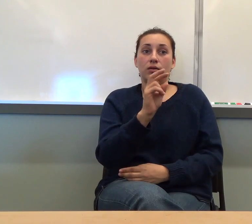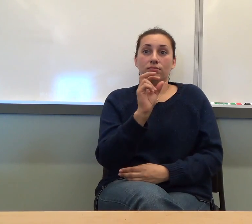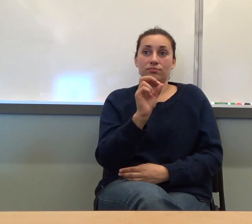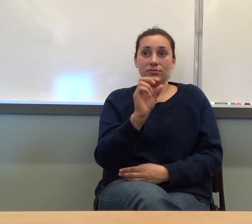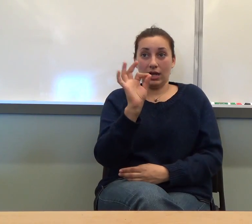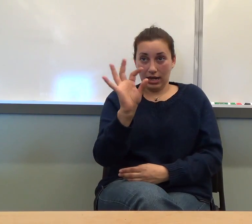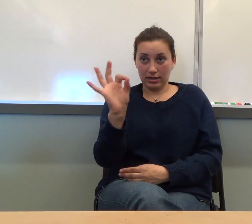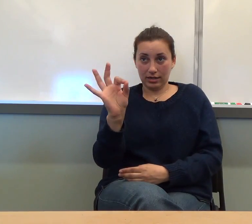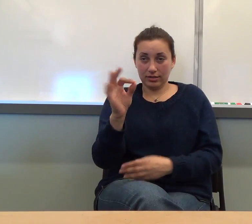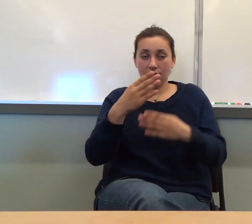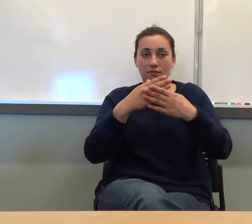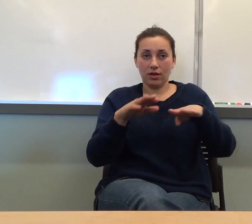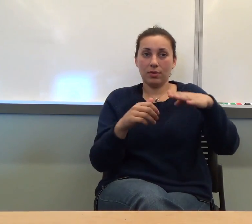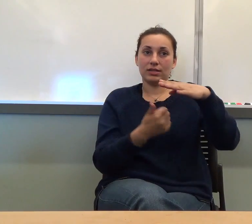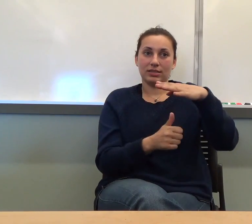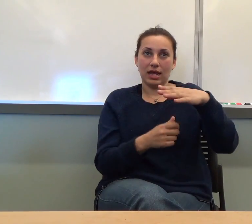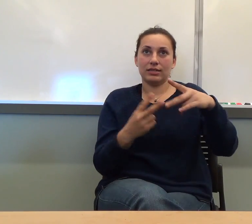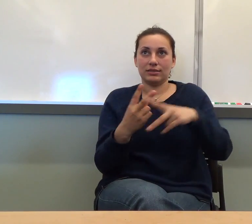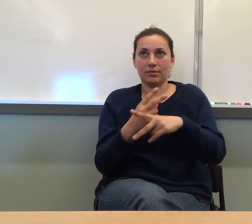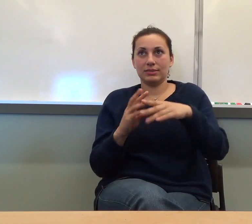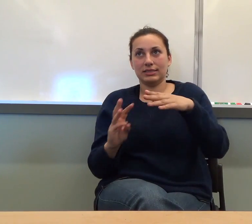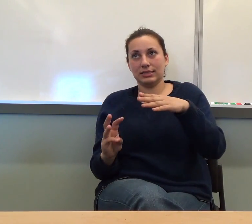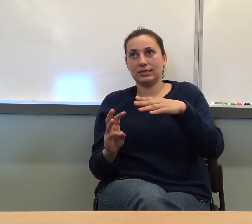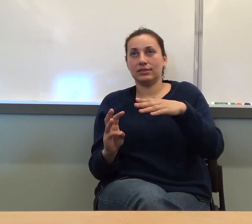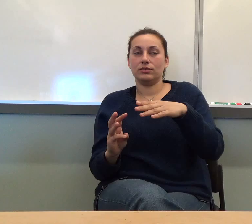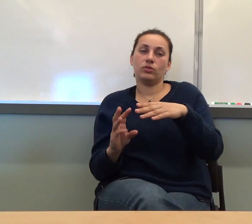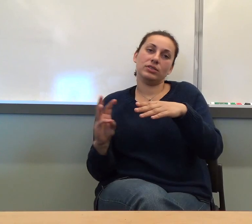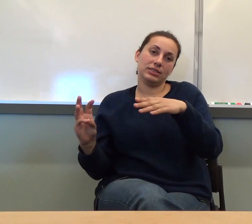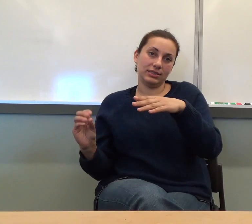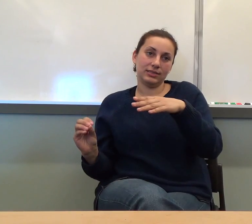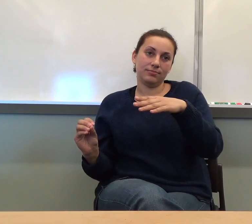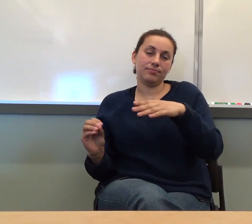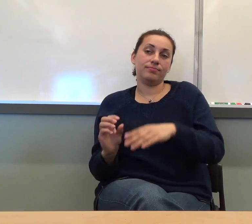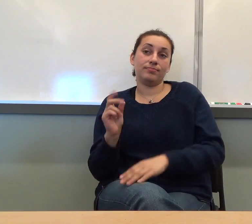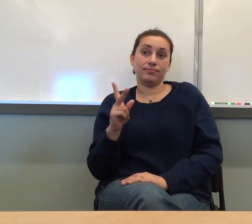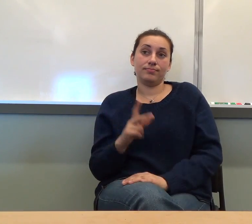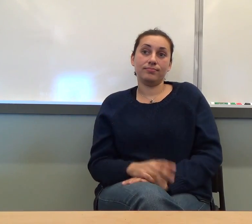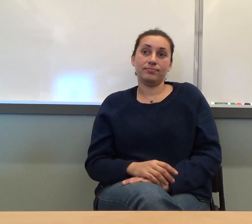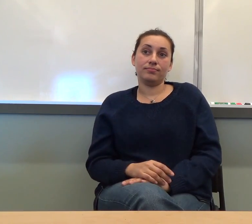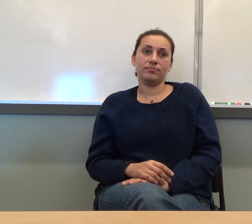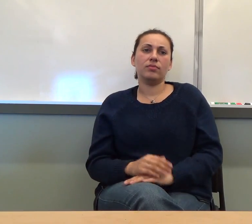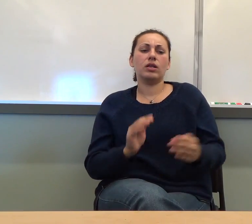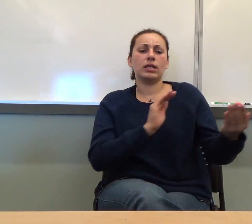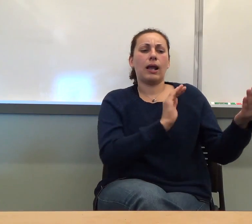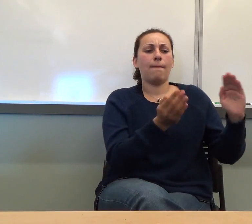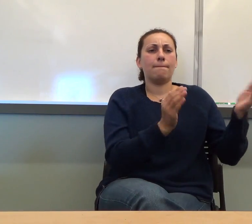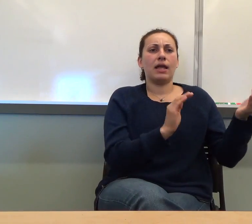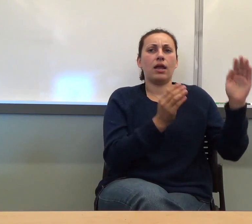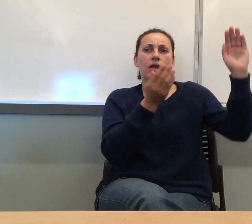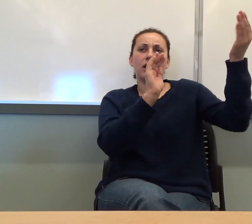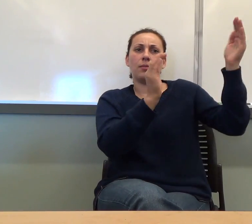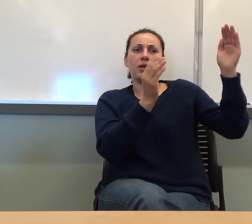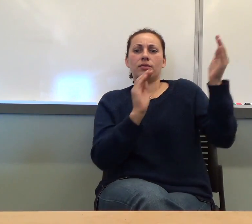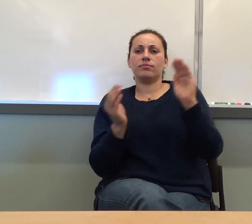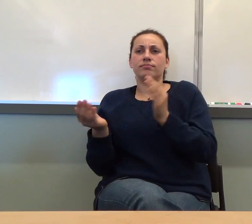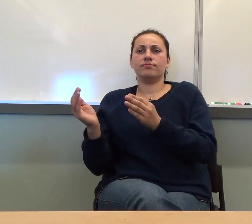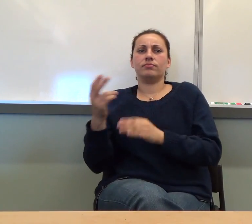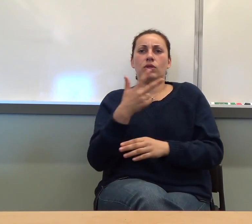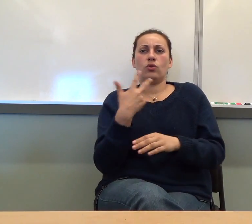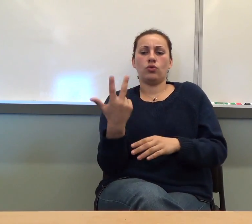divided by 10 times 6, or 60. Okay, so we want to compare those three rates. And they are rates because